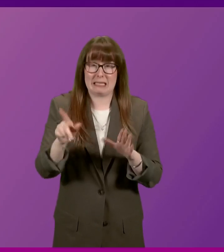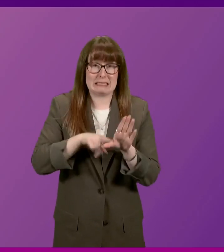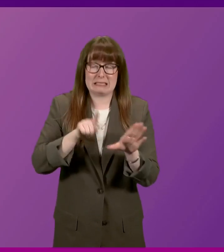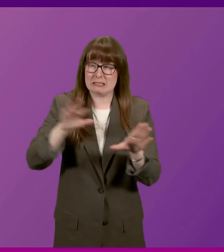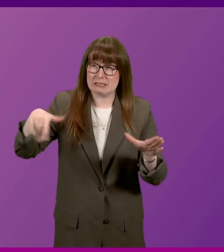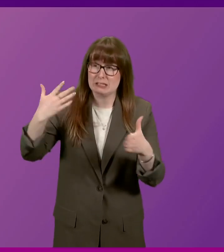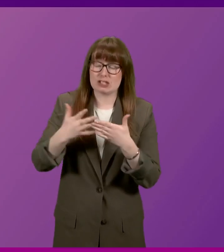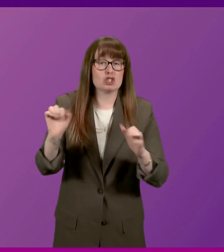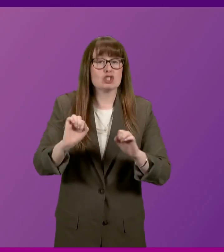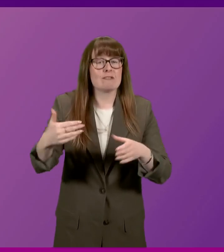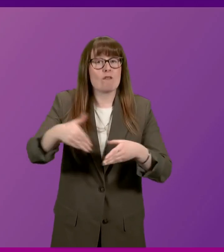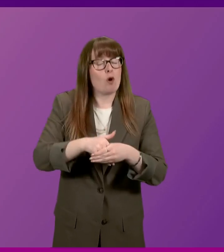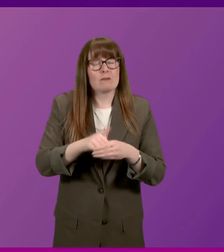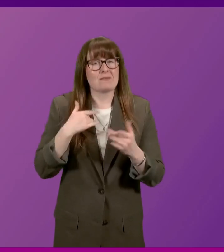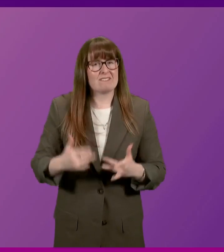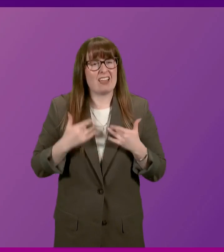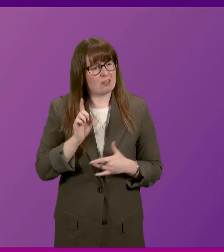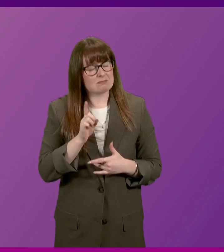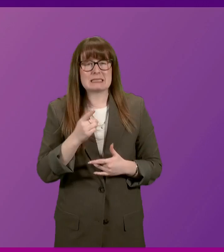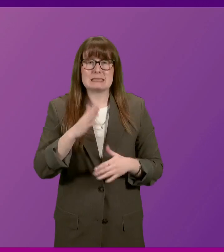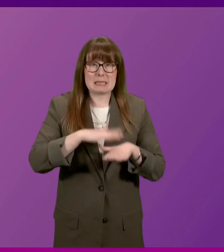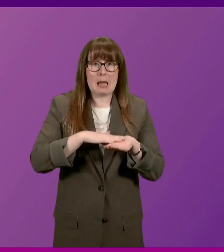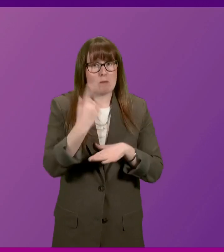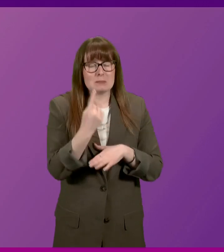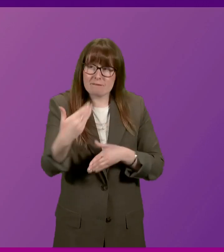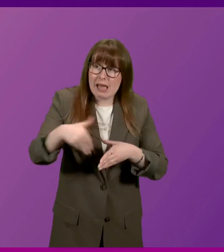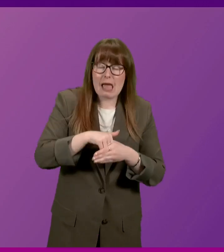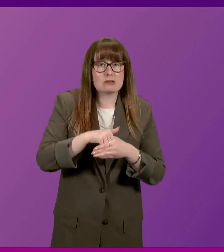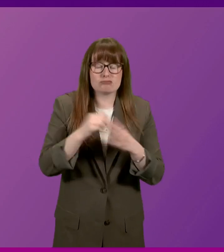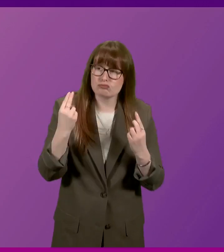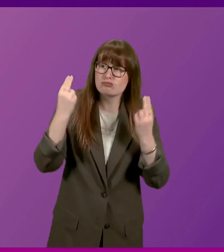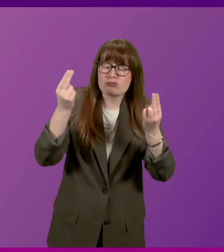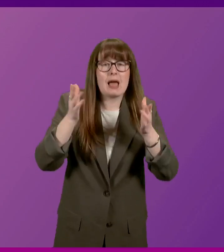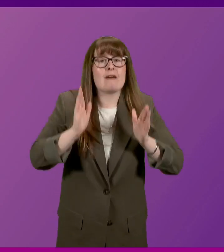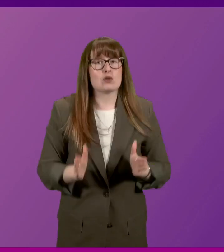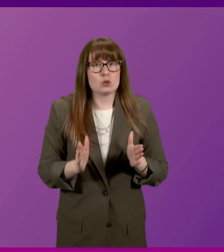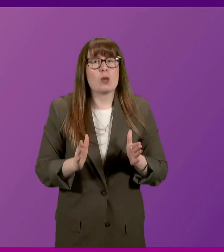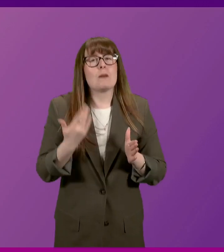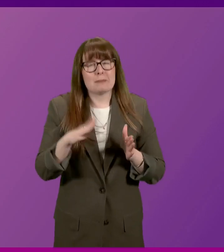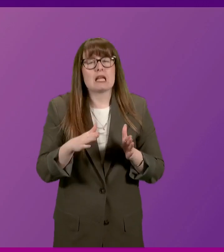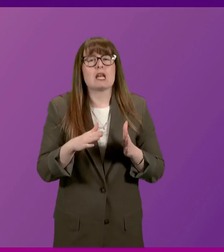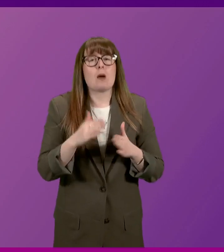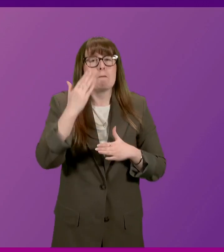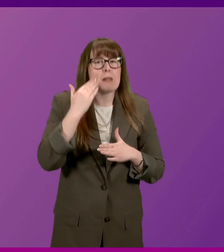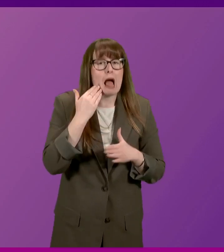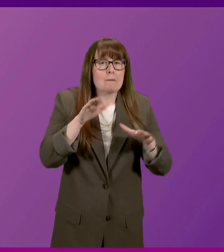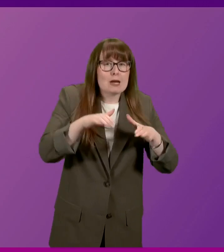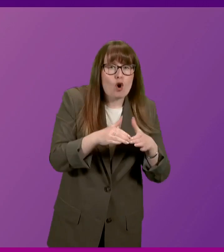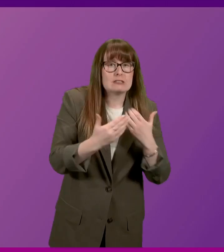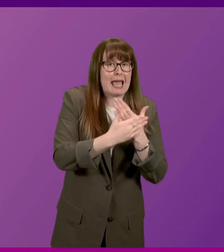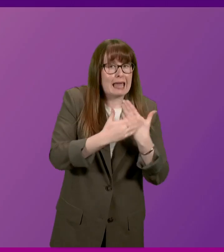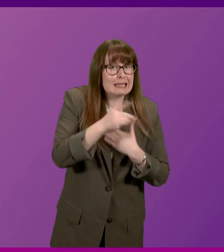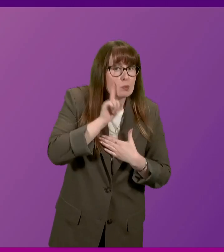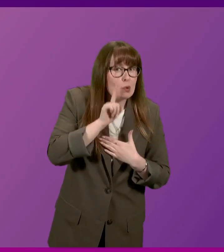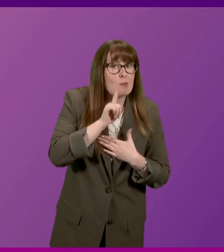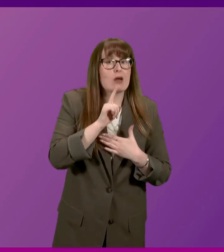years. And it was time that they had a voice. There have been steps forward in terms of black minority ethnic women